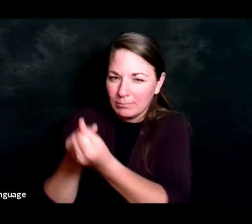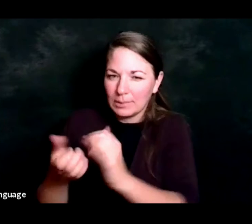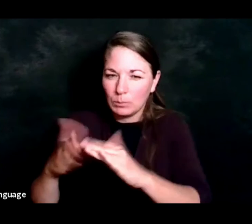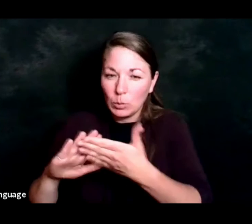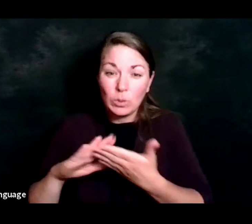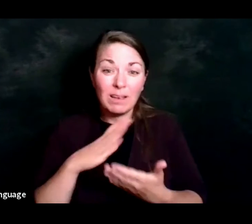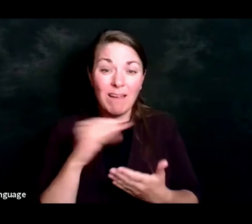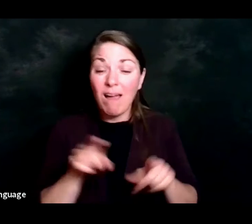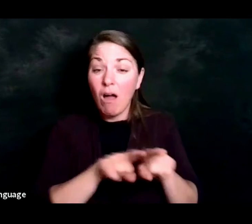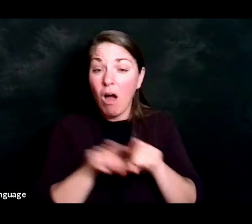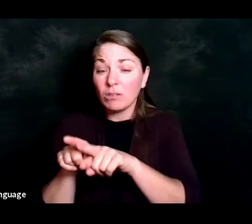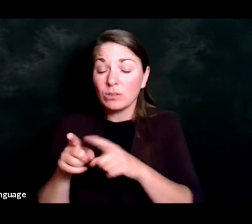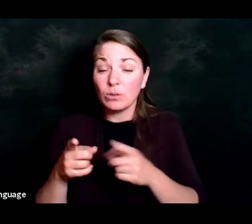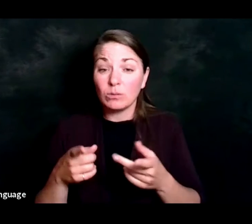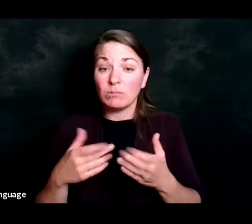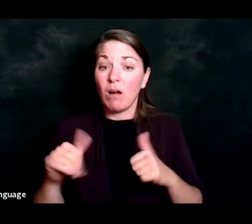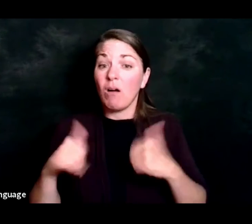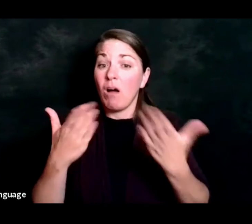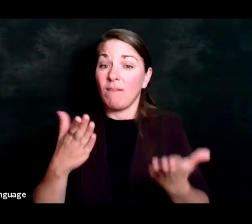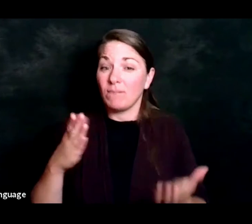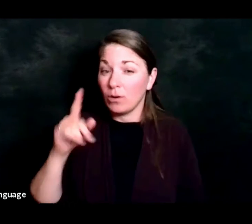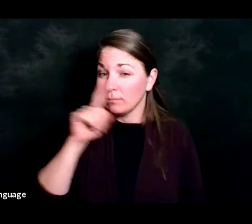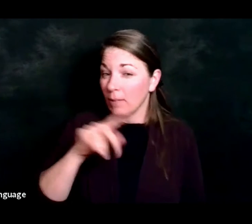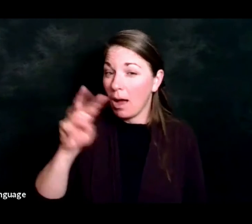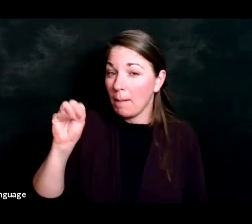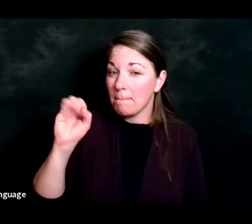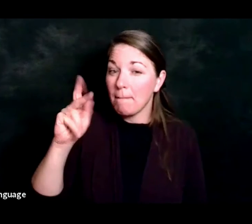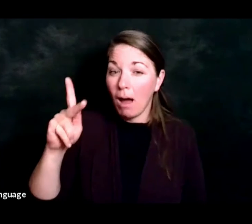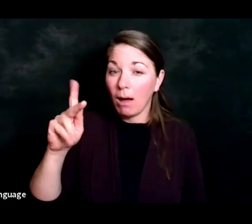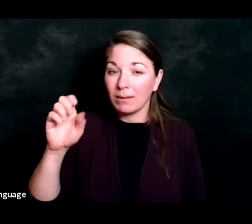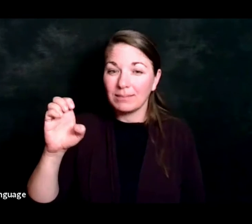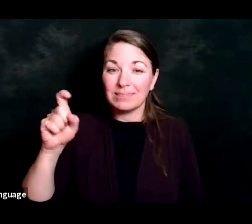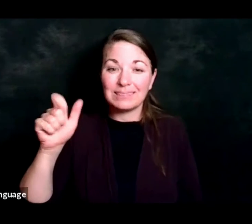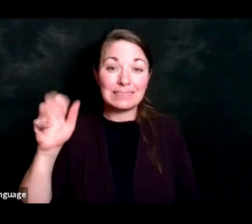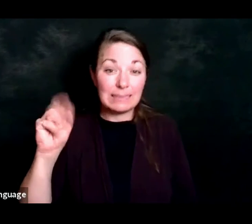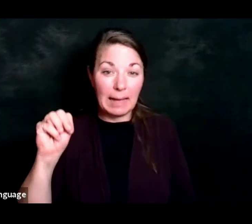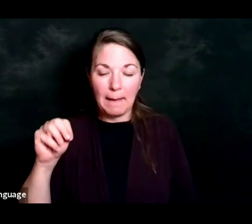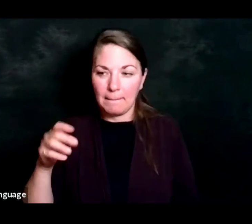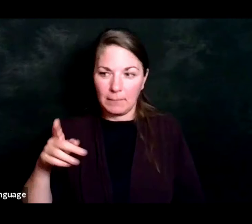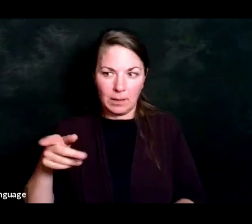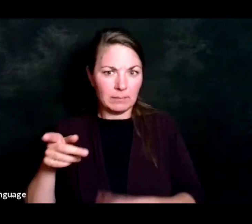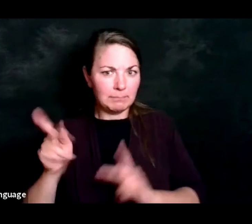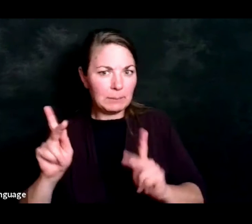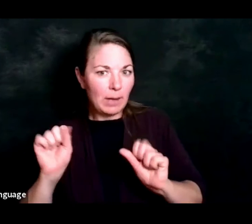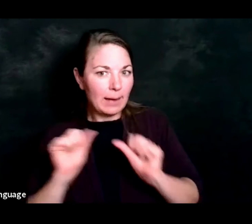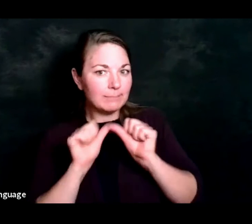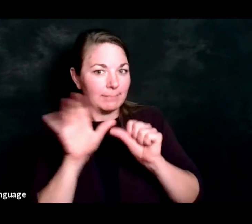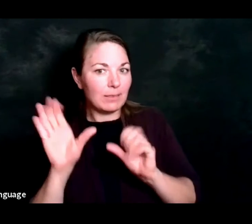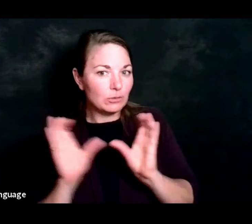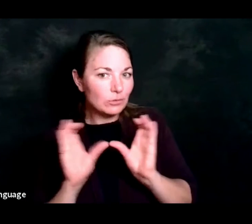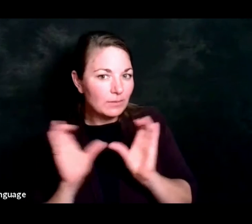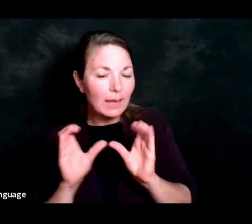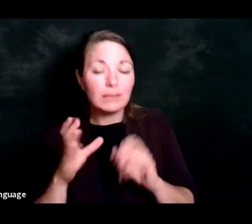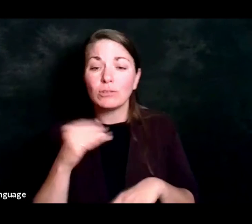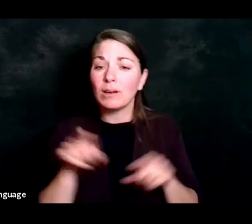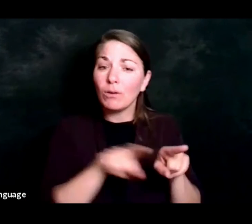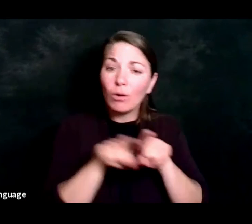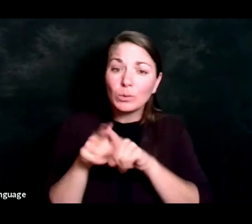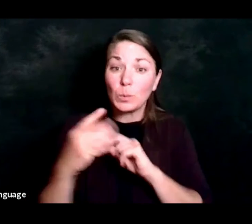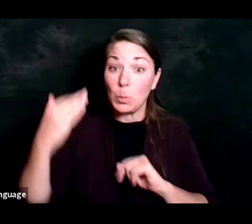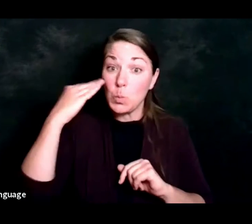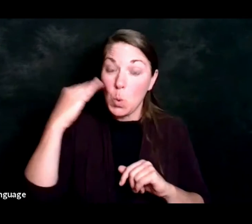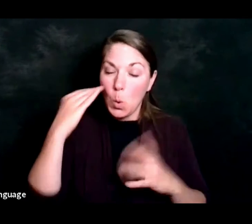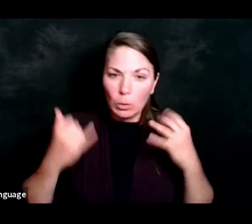get certified so they stay up to date on the latest forensic nursing techniques, up to date on